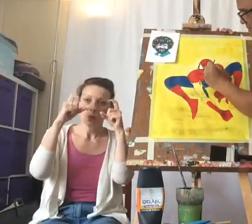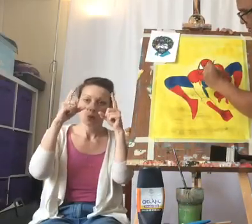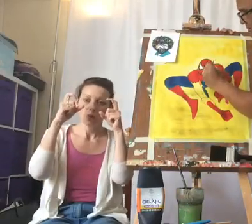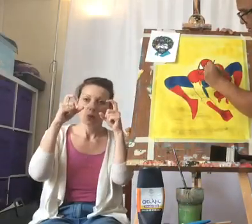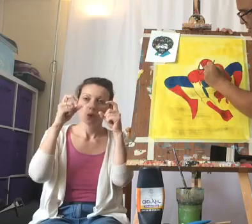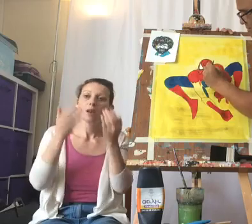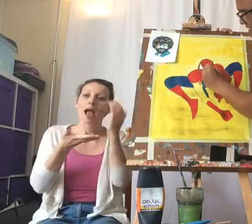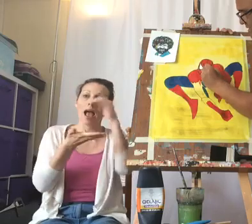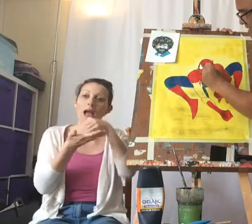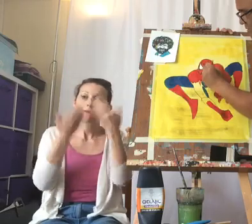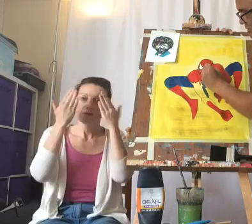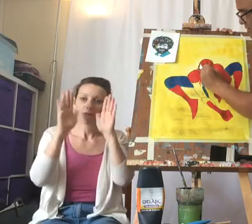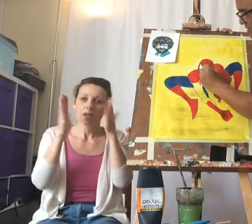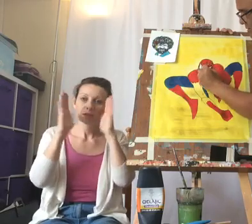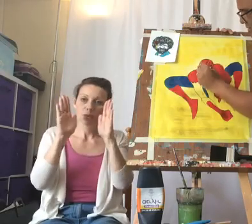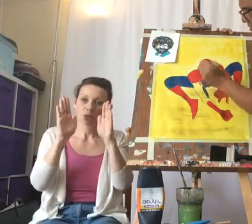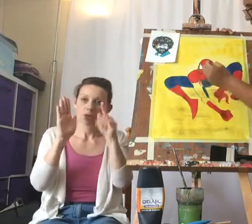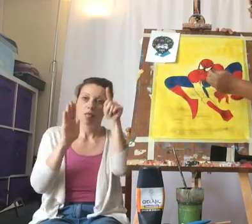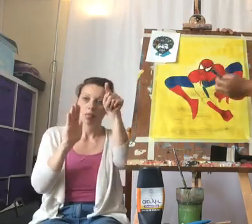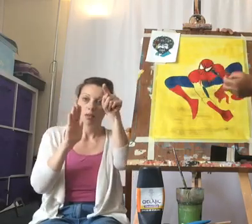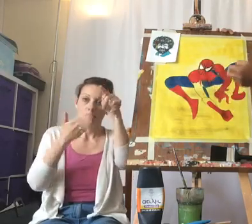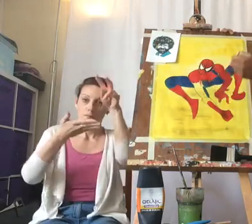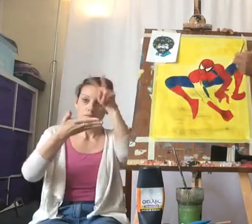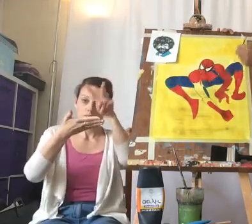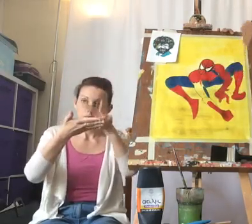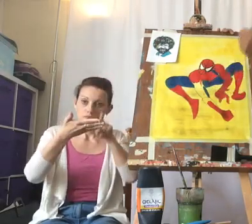So basically what you'd do,